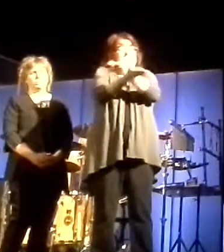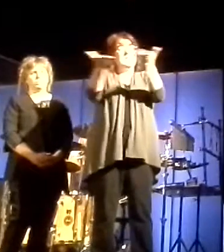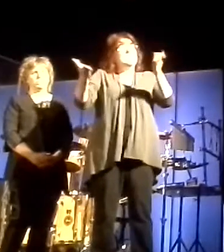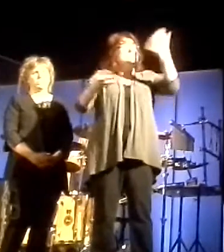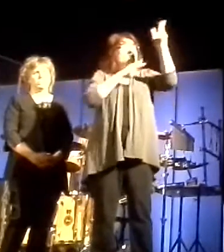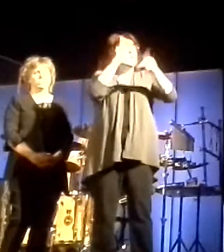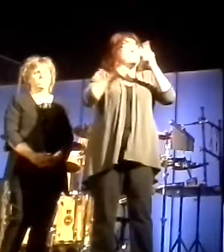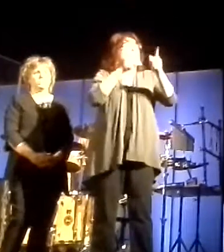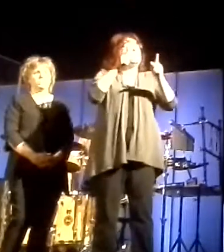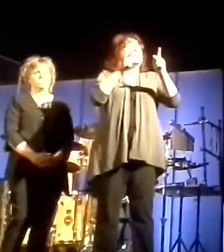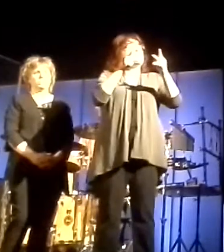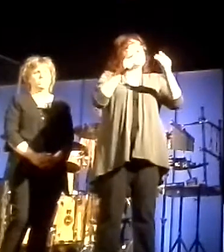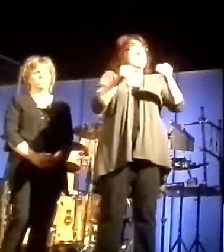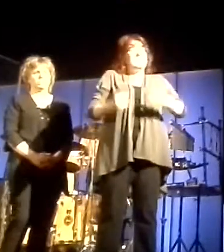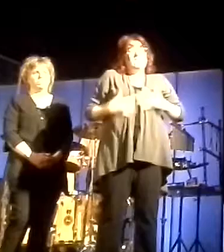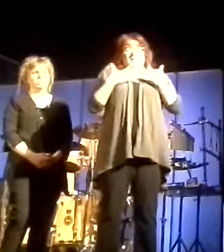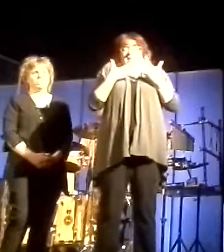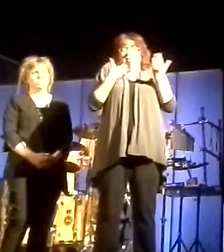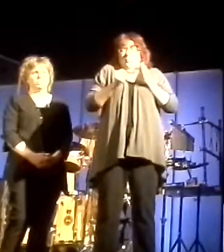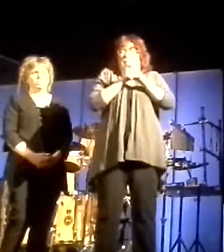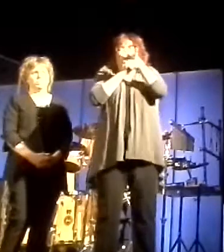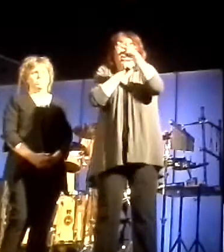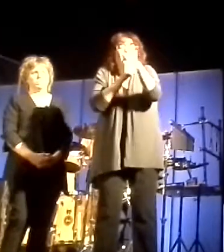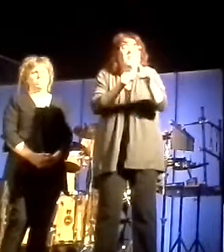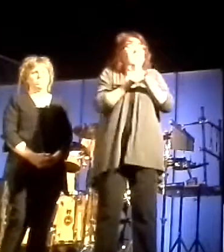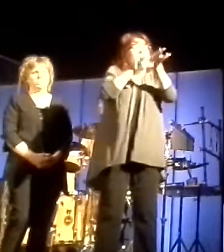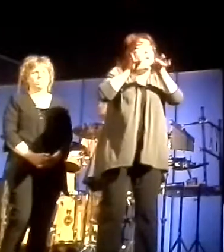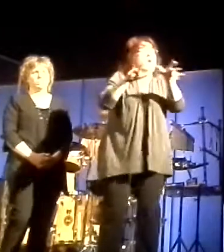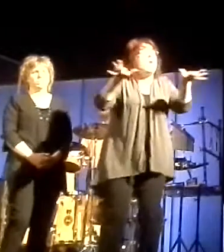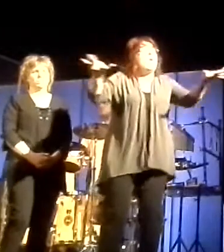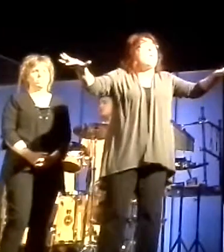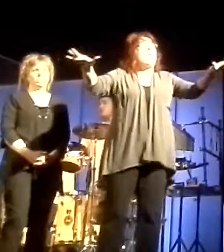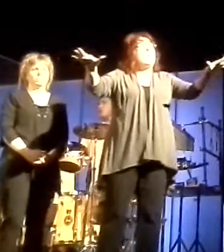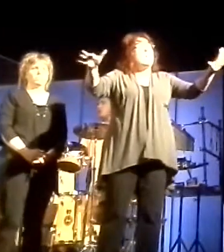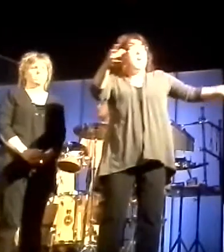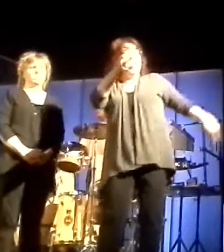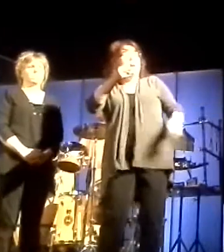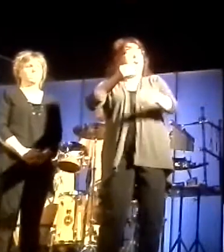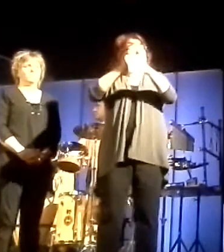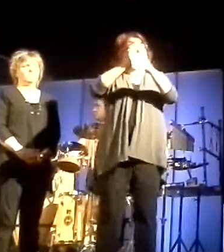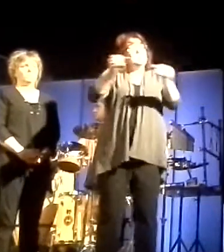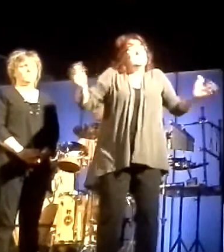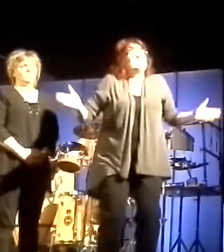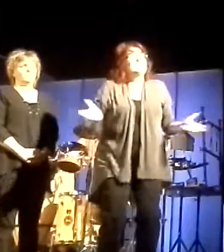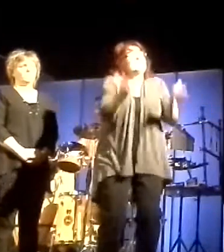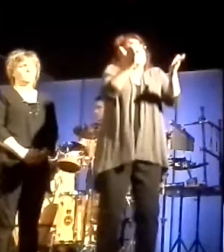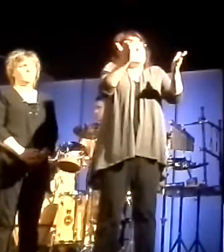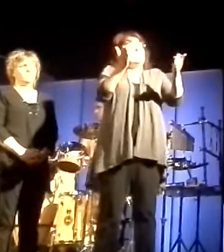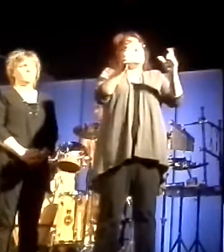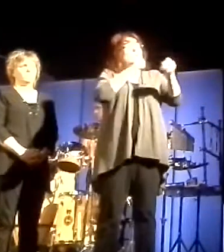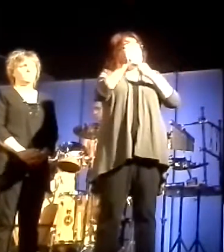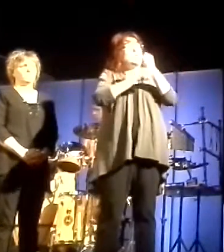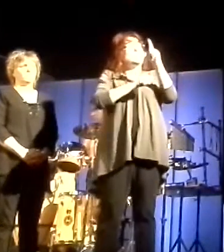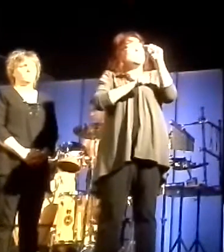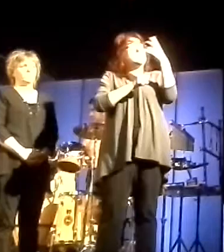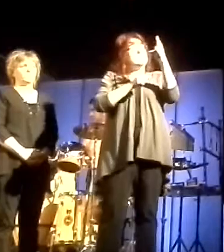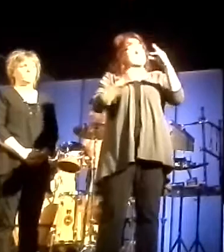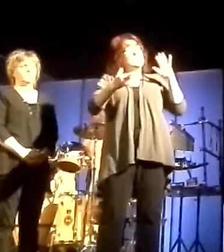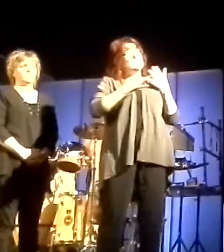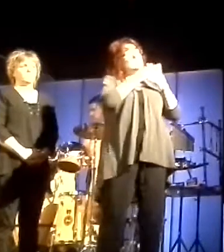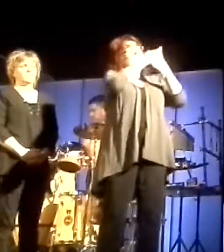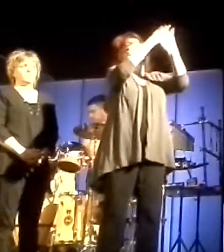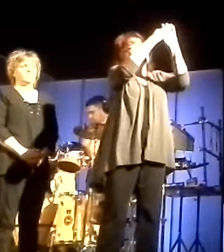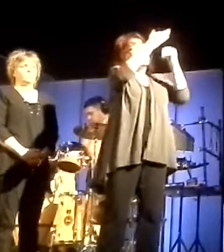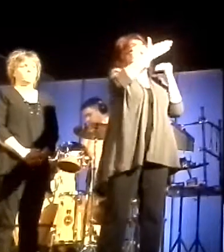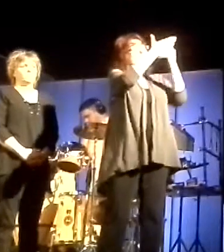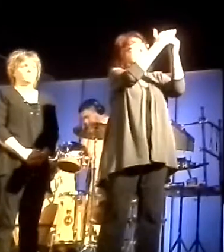and God, fill them up, overflowing, and give them that extra propulsion into 2017 to draw close to you,